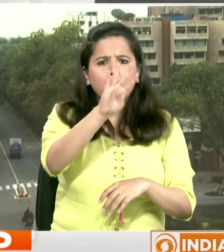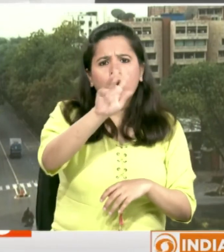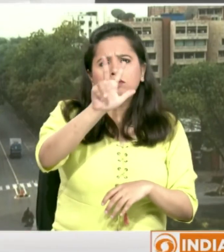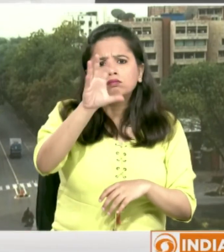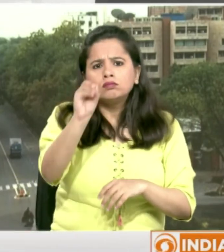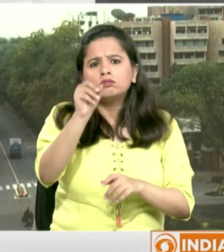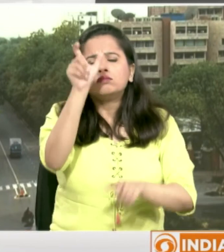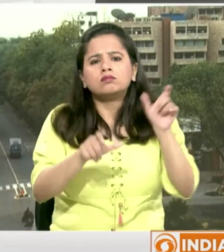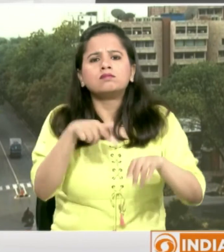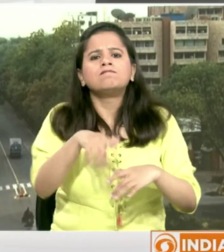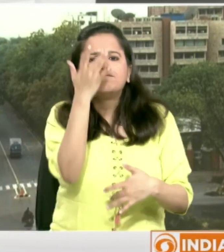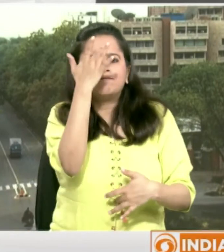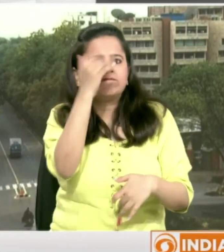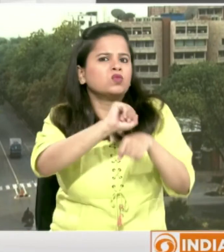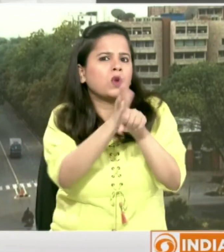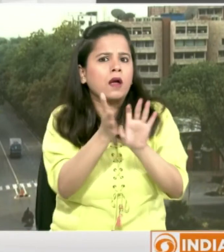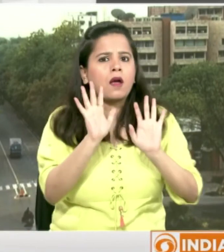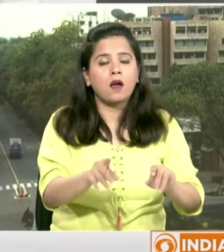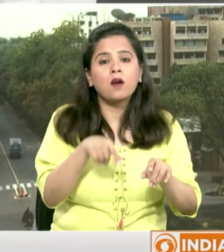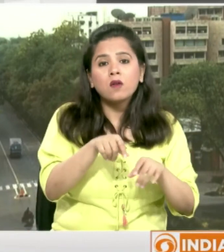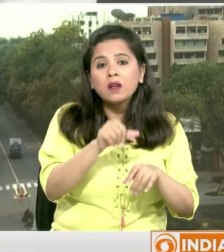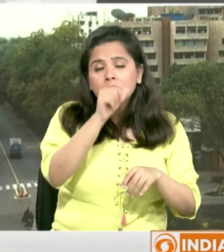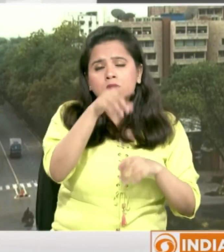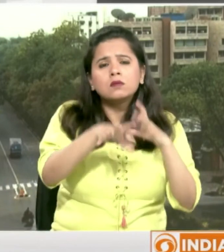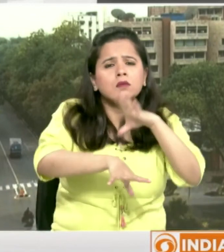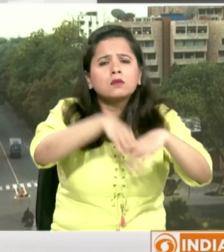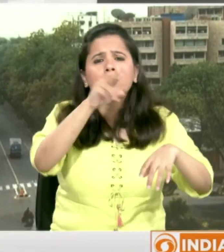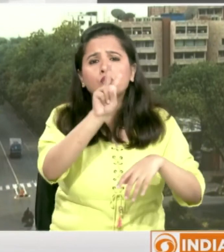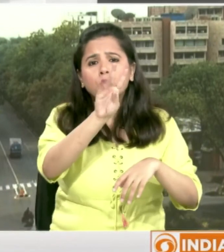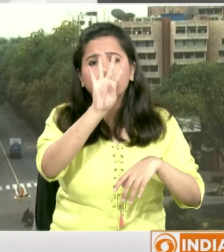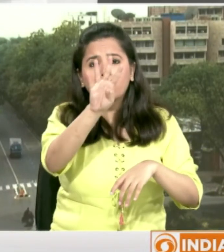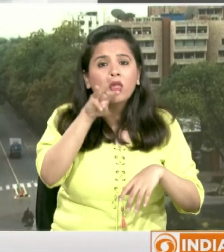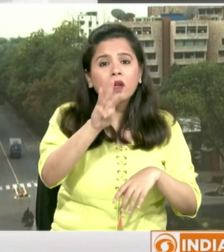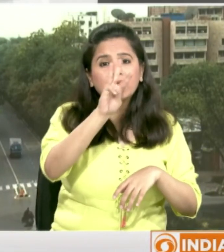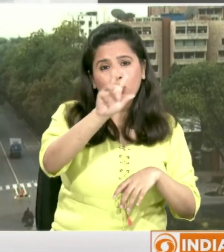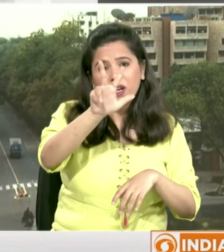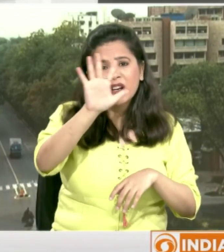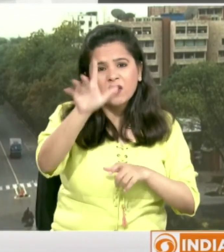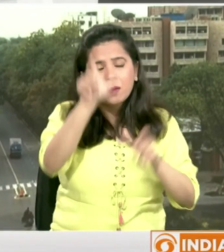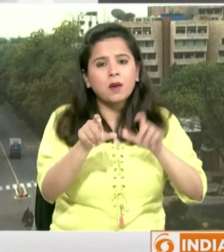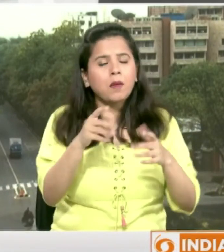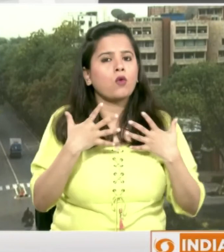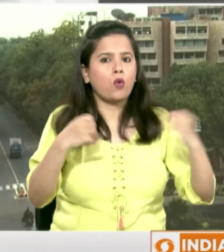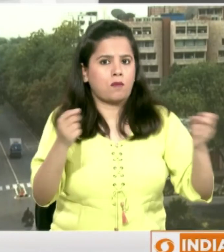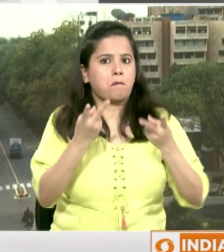47,480 active cases of COVID-19 in India, 24,385 people recover,